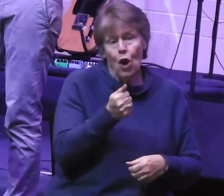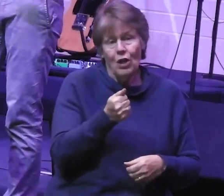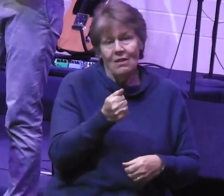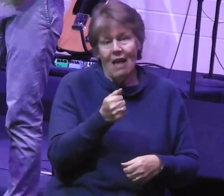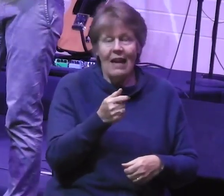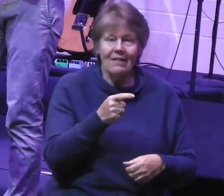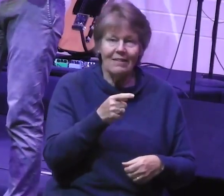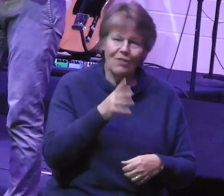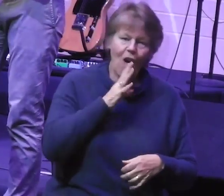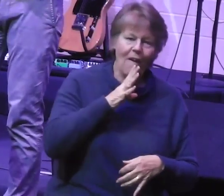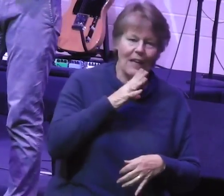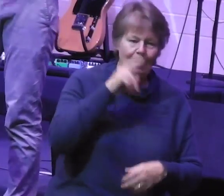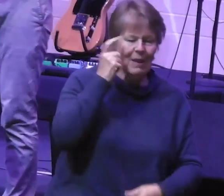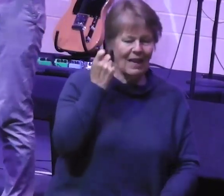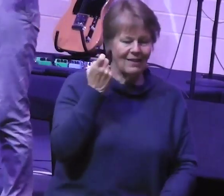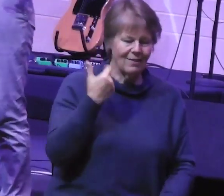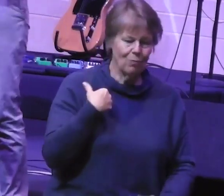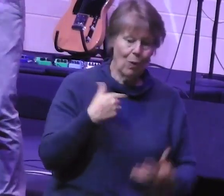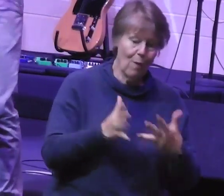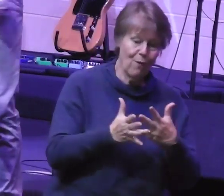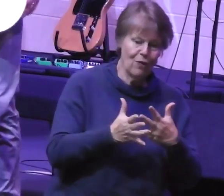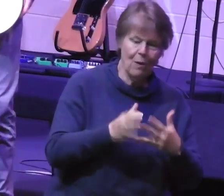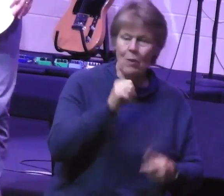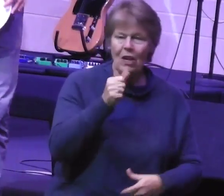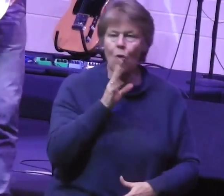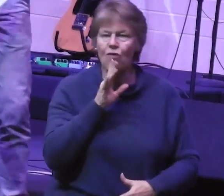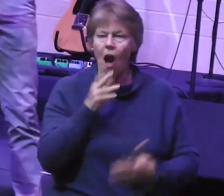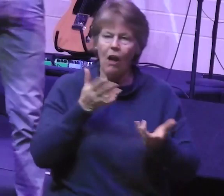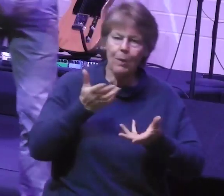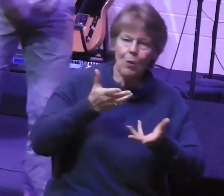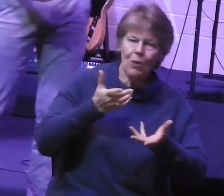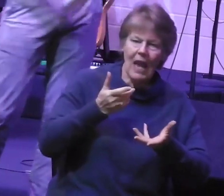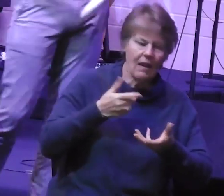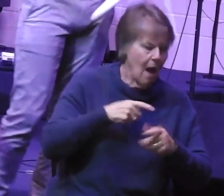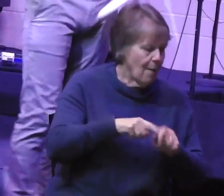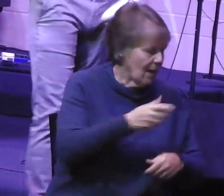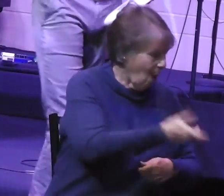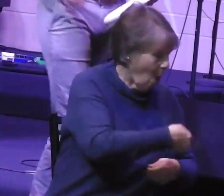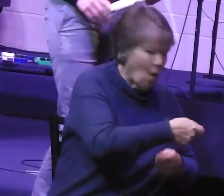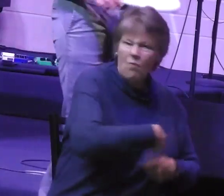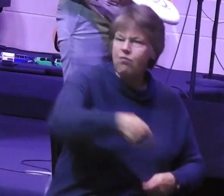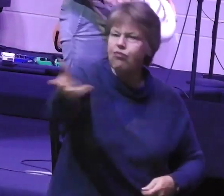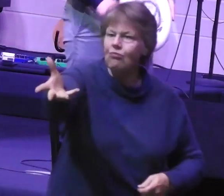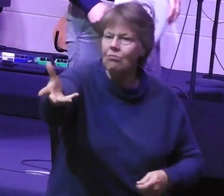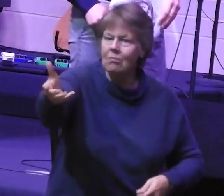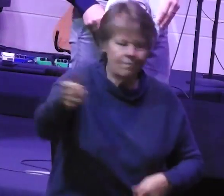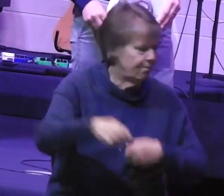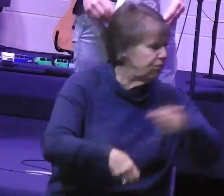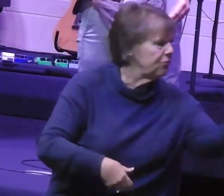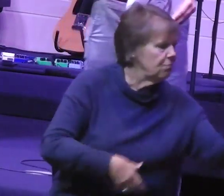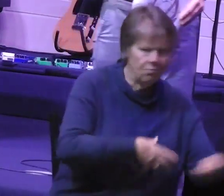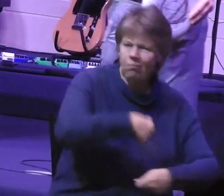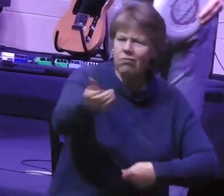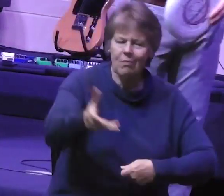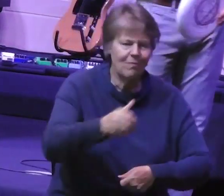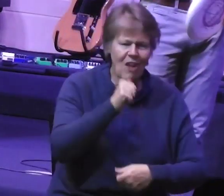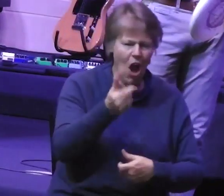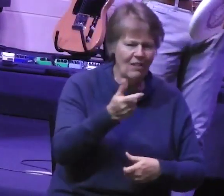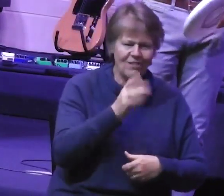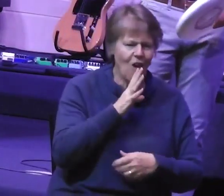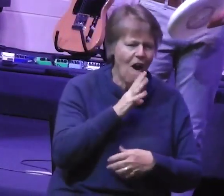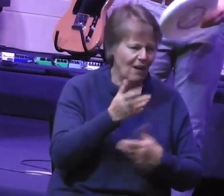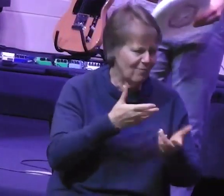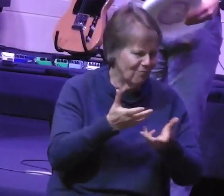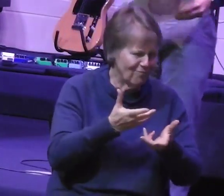freshman guys. We don't talk to one another. We throw things at one another. That's something guys do sometimes. Well,